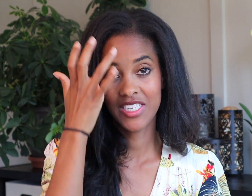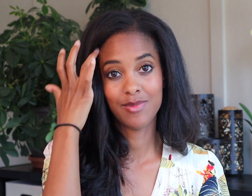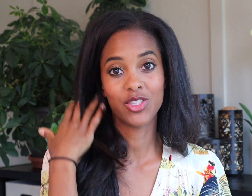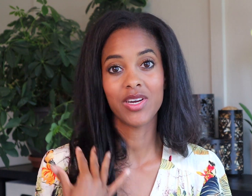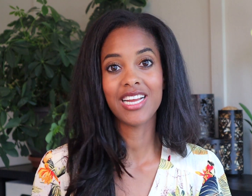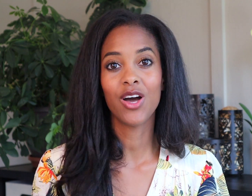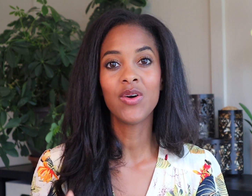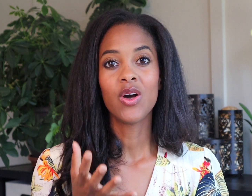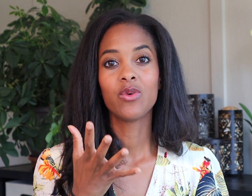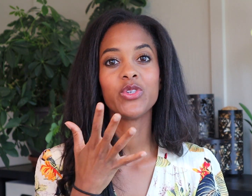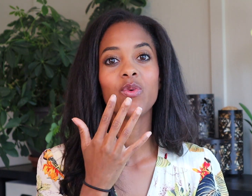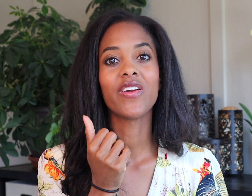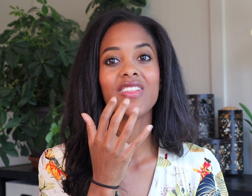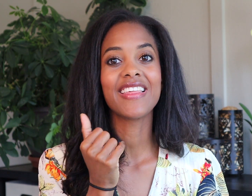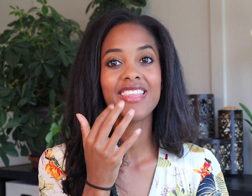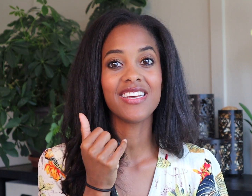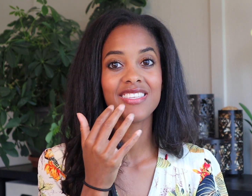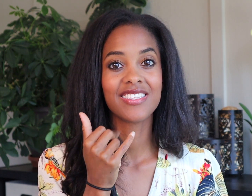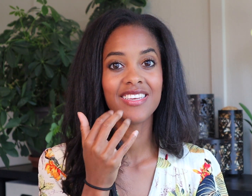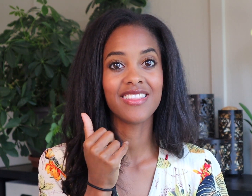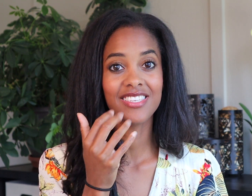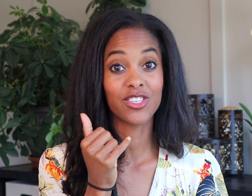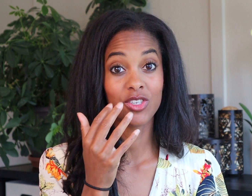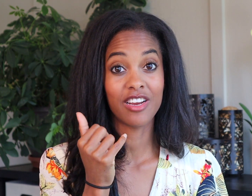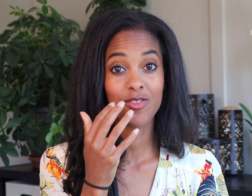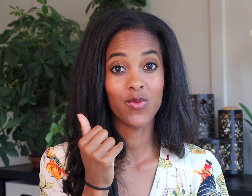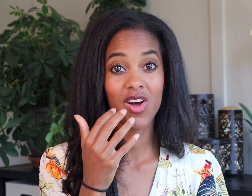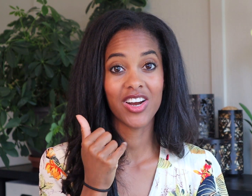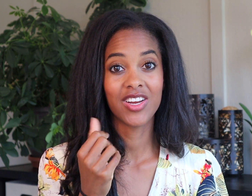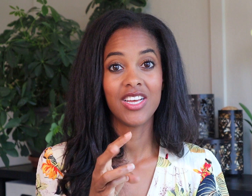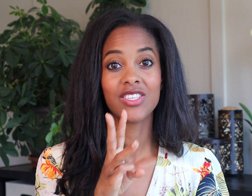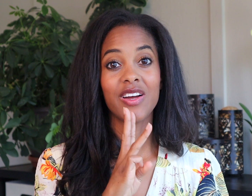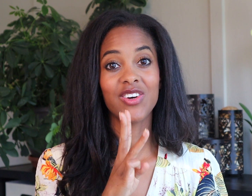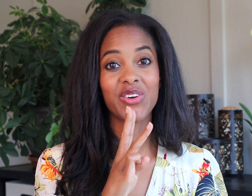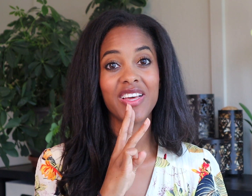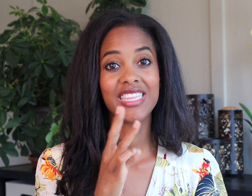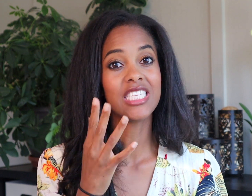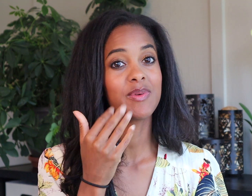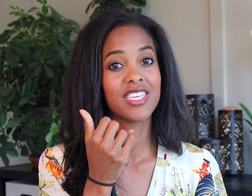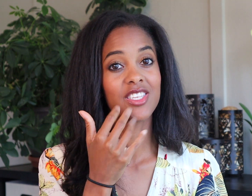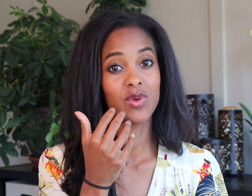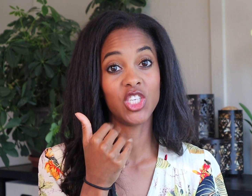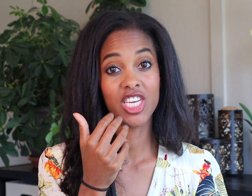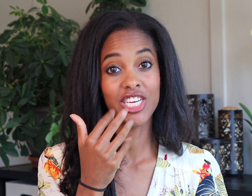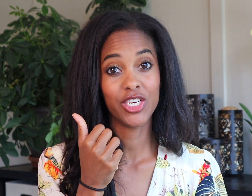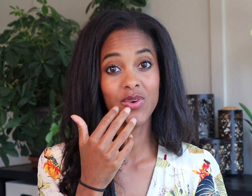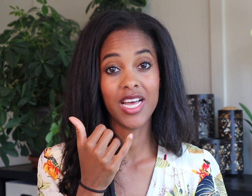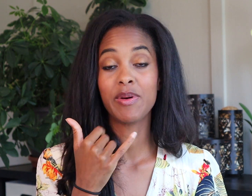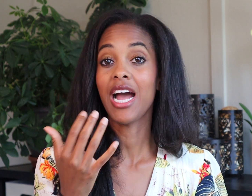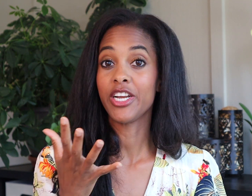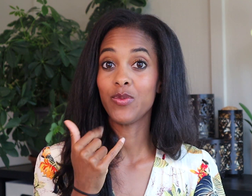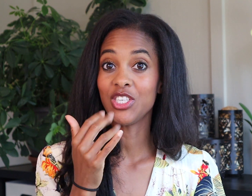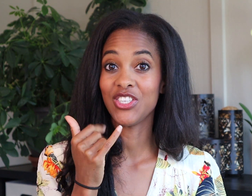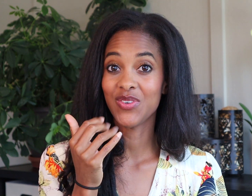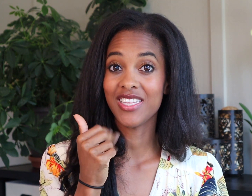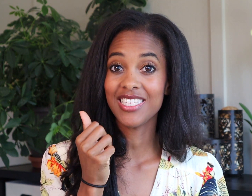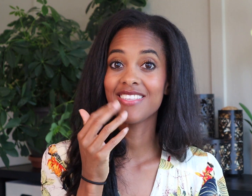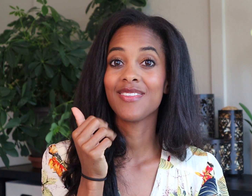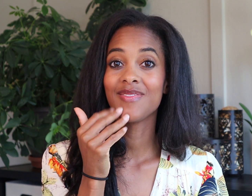months right now, will do water like this. And this is her sign for water. So I taught her like this, but this is what she can do. But I know when she's doing this, this